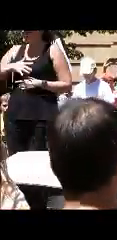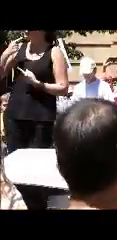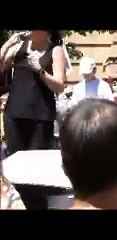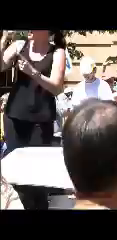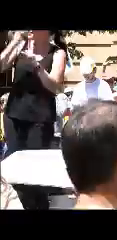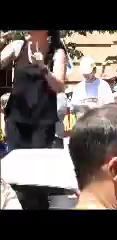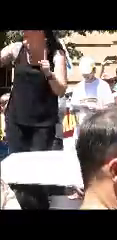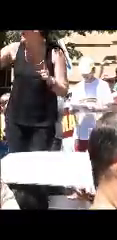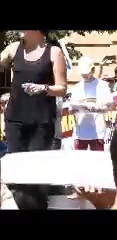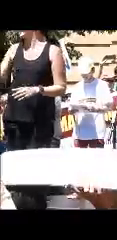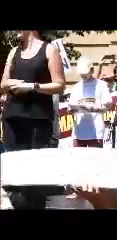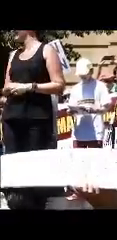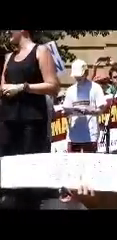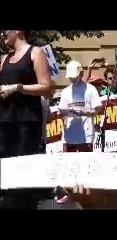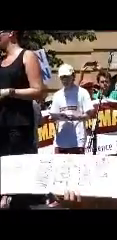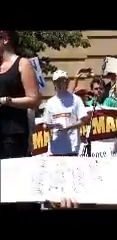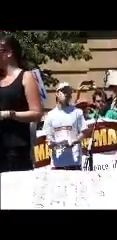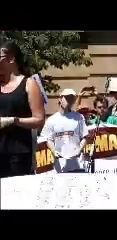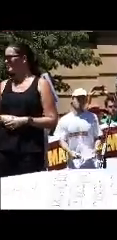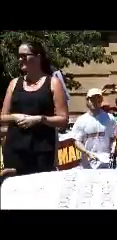again.